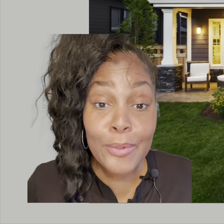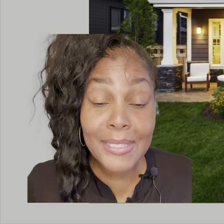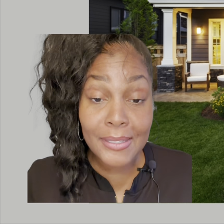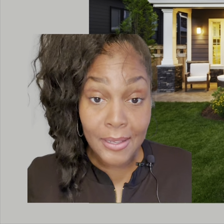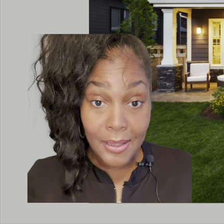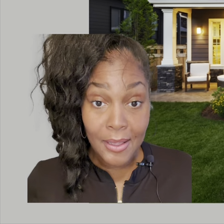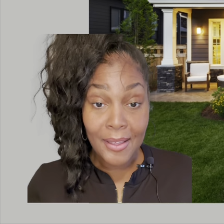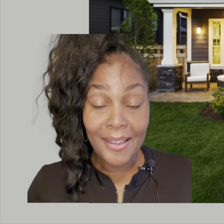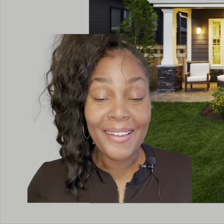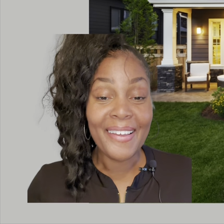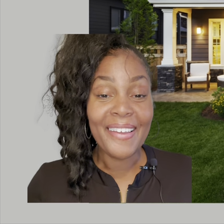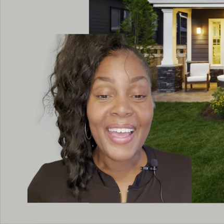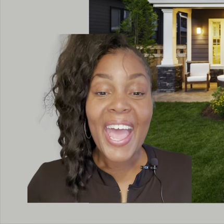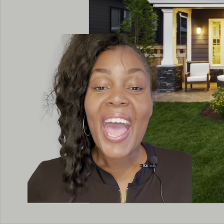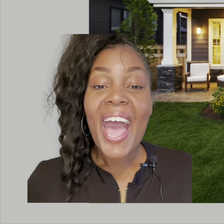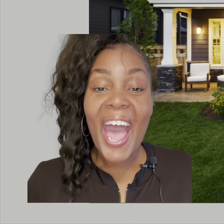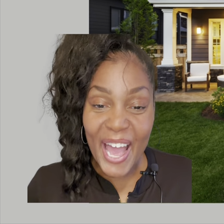House.